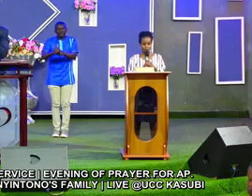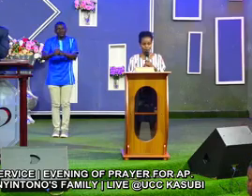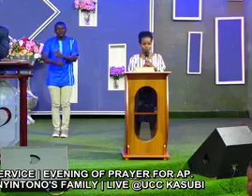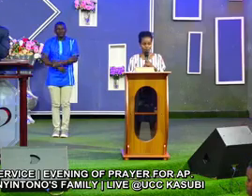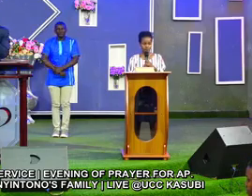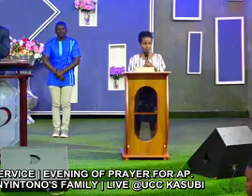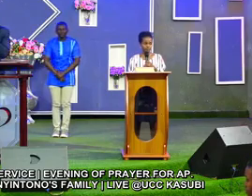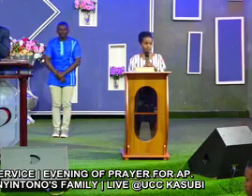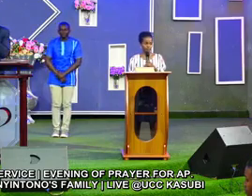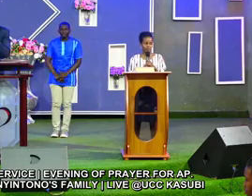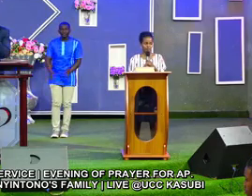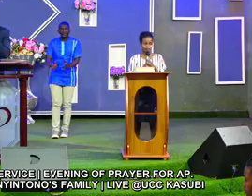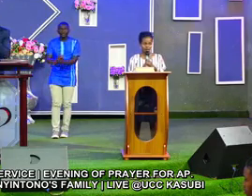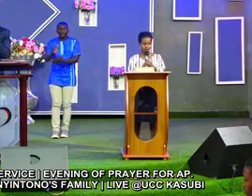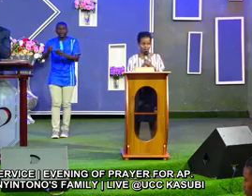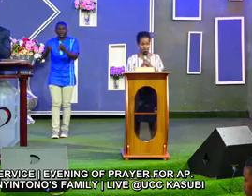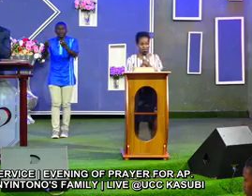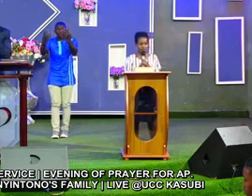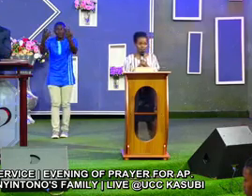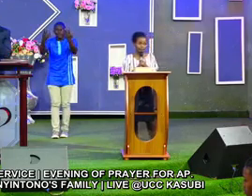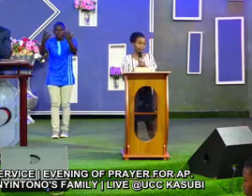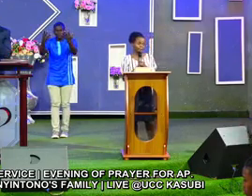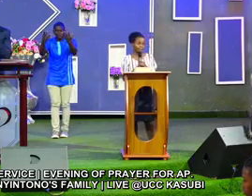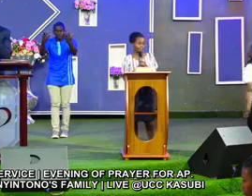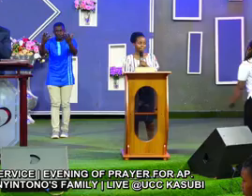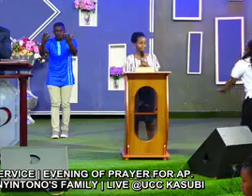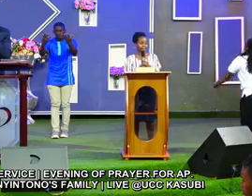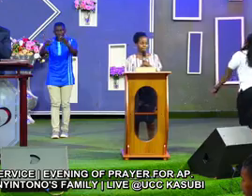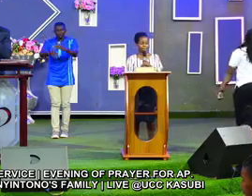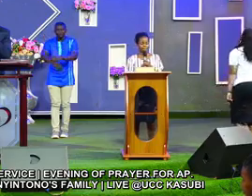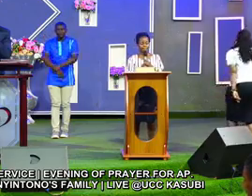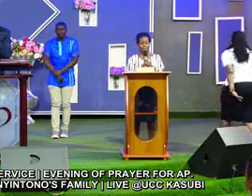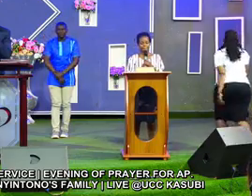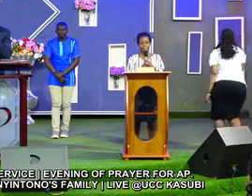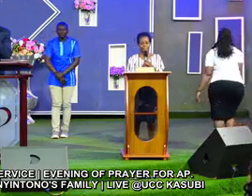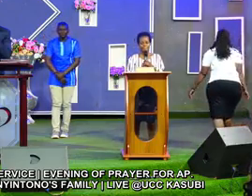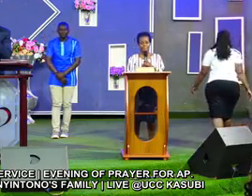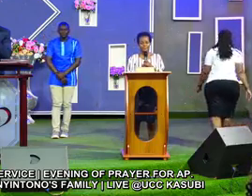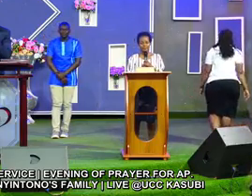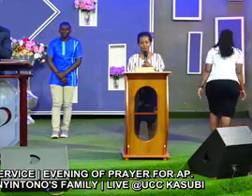follow. Hallelujah. Amen.